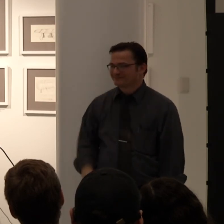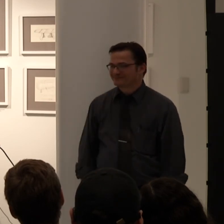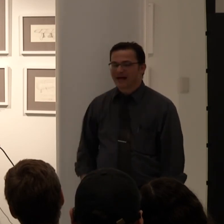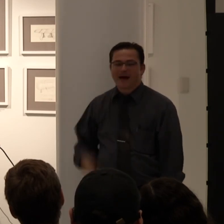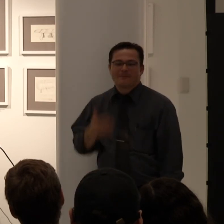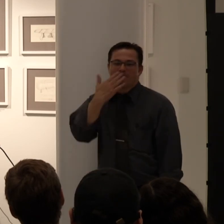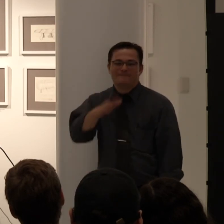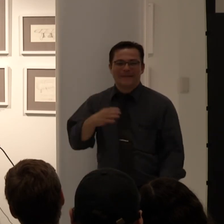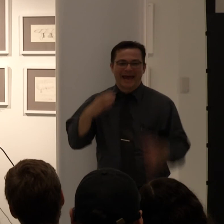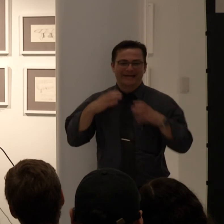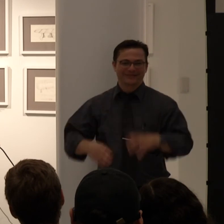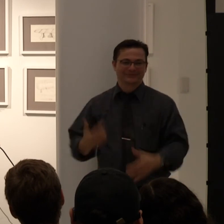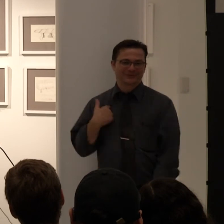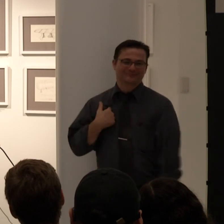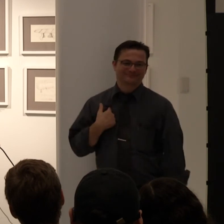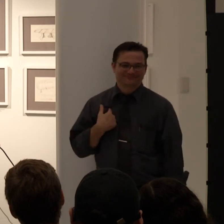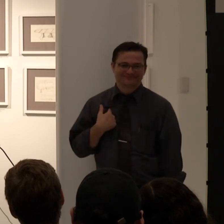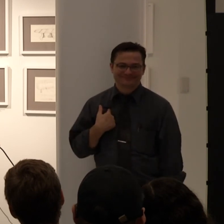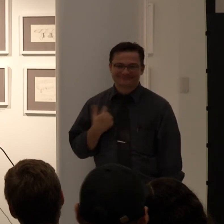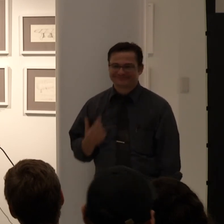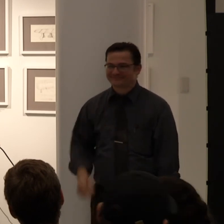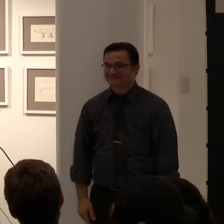I'm a bad consumer.